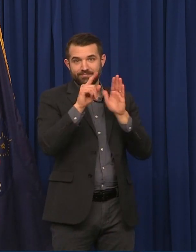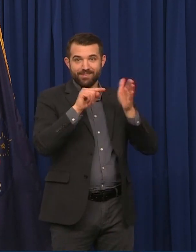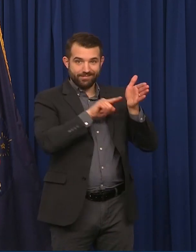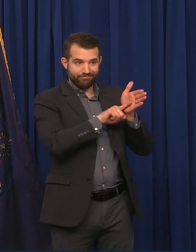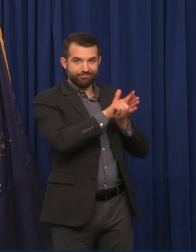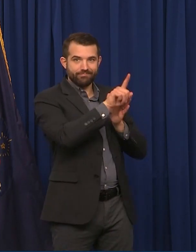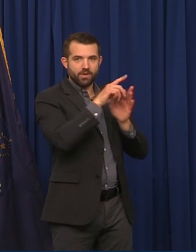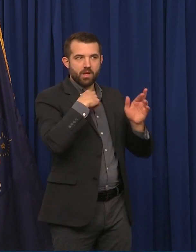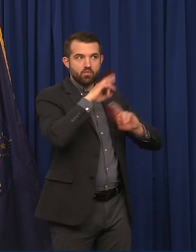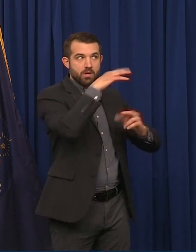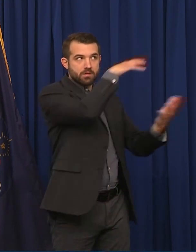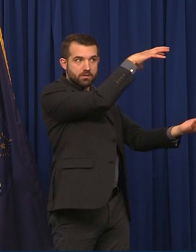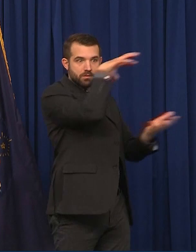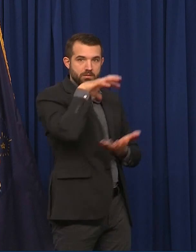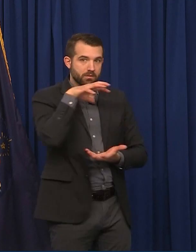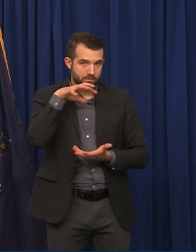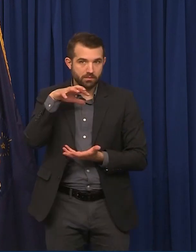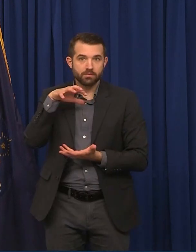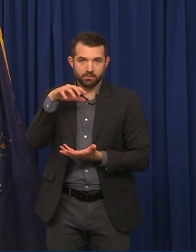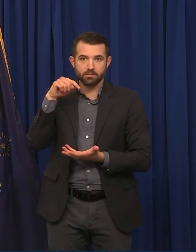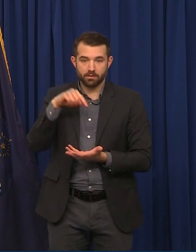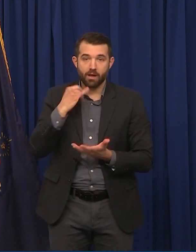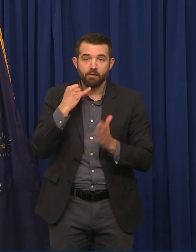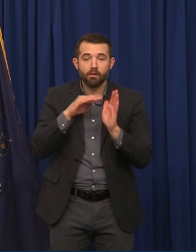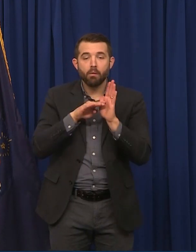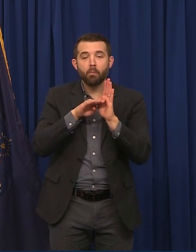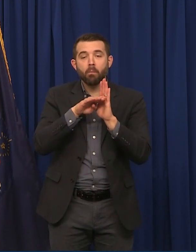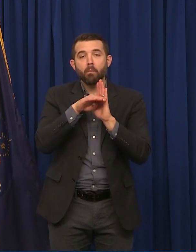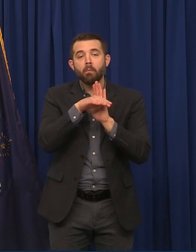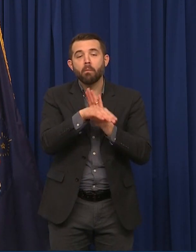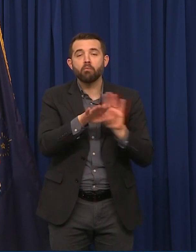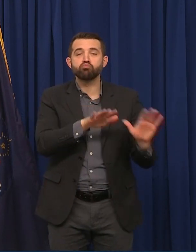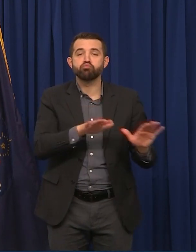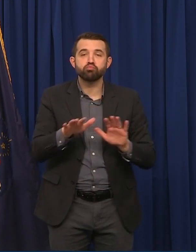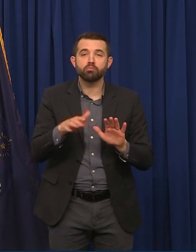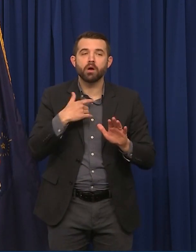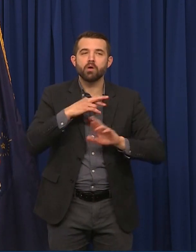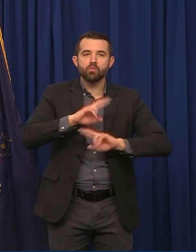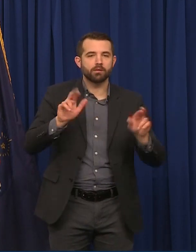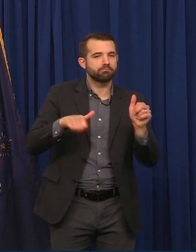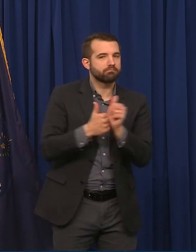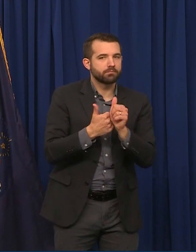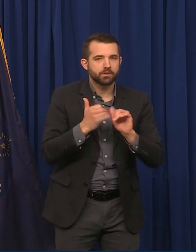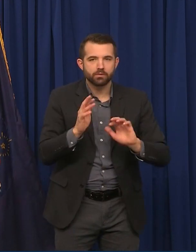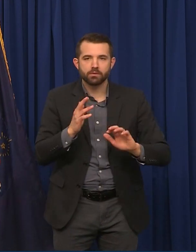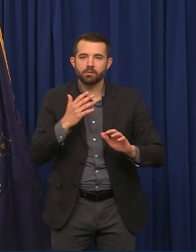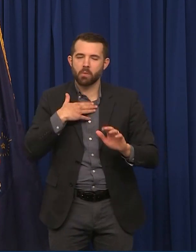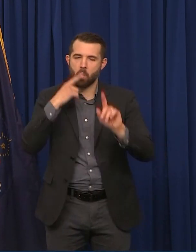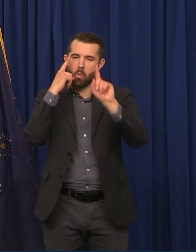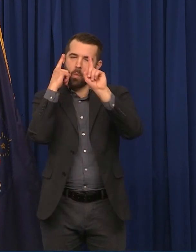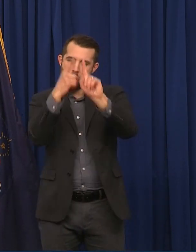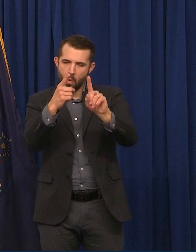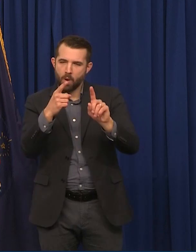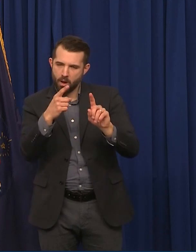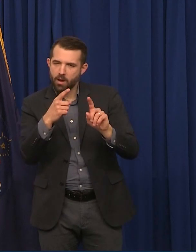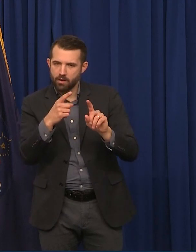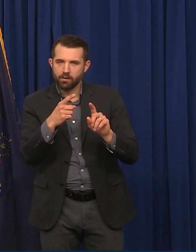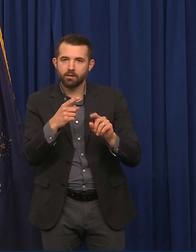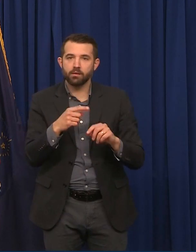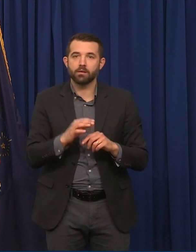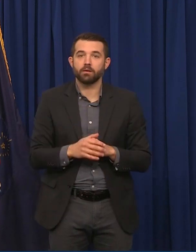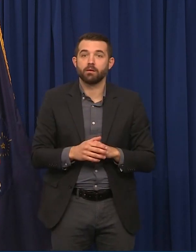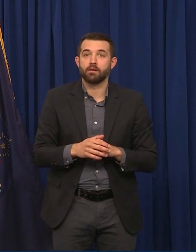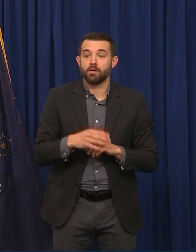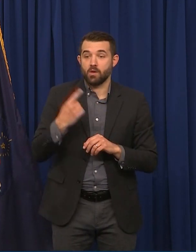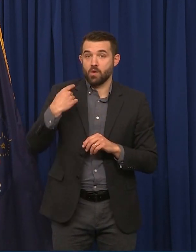respect to coronavirus, much of the modeling and much of where we go depends on how effective many of these